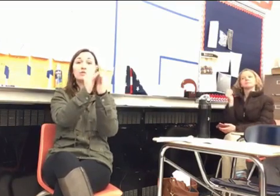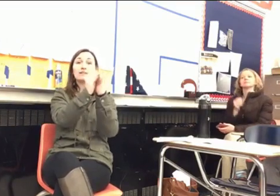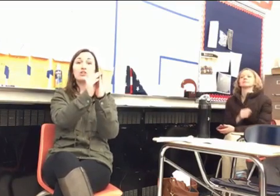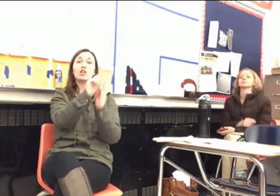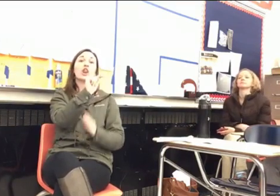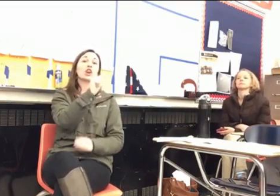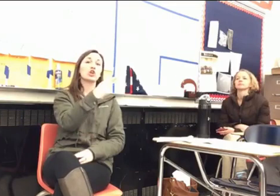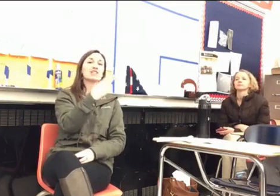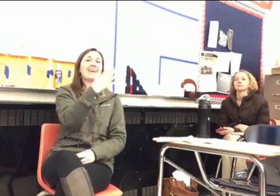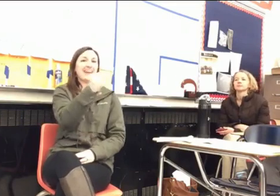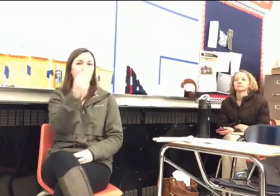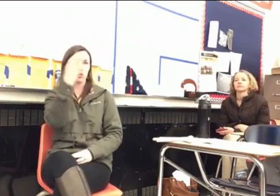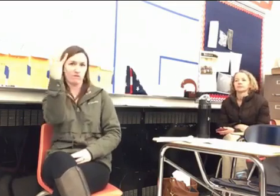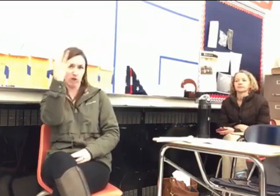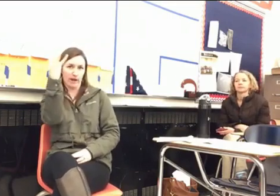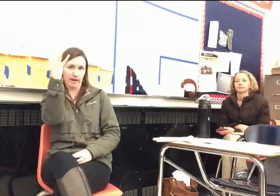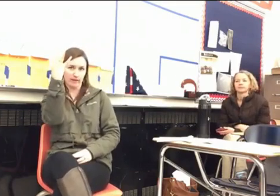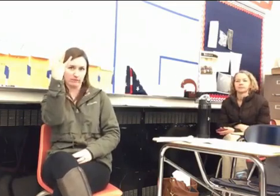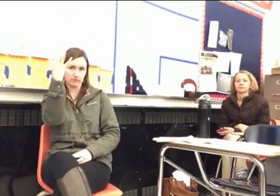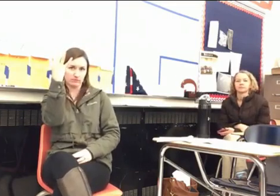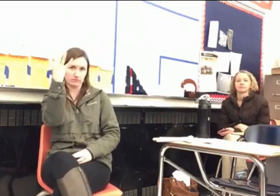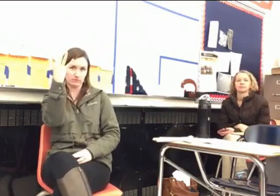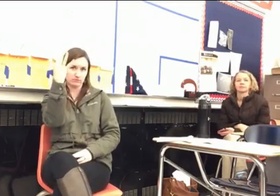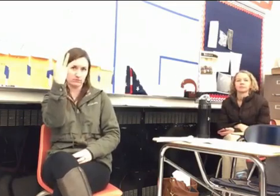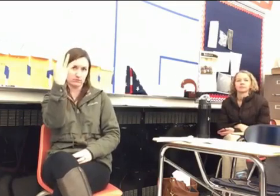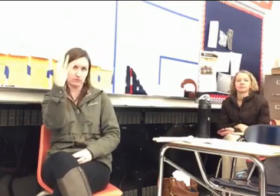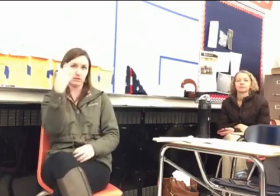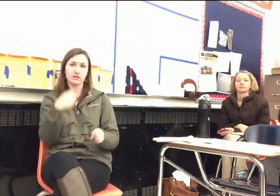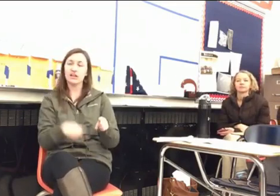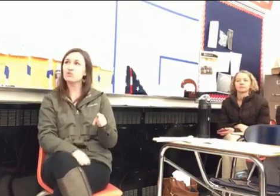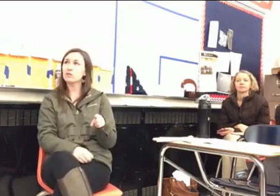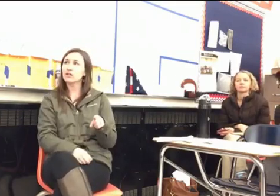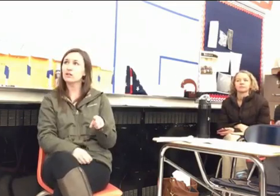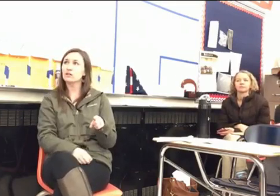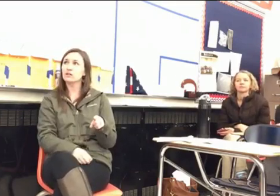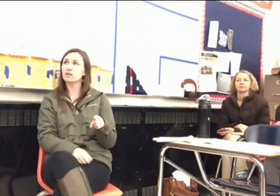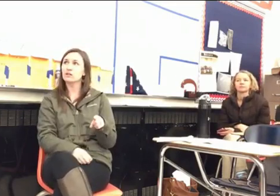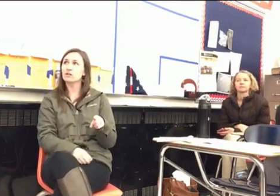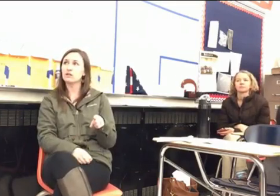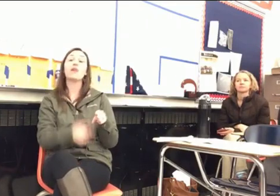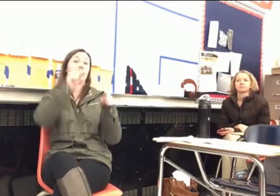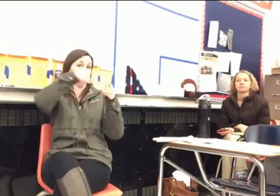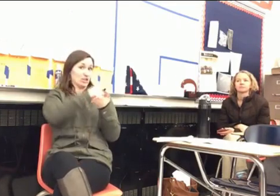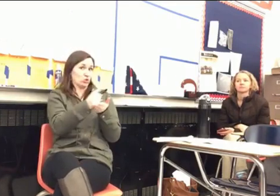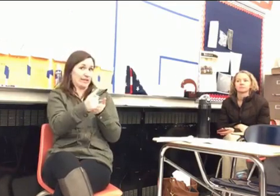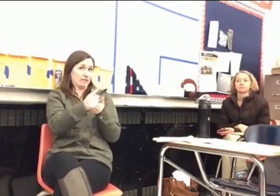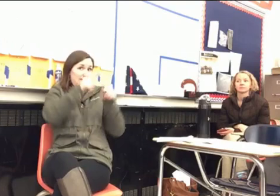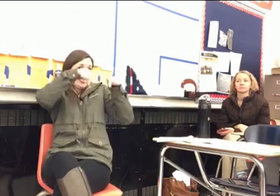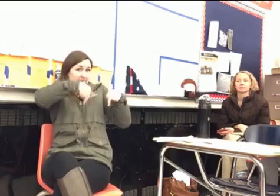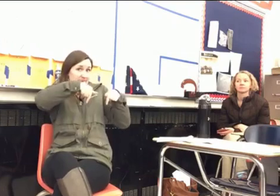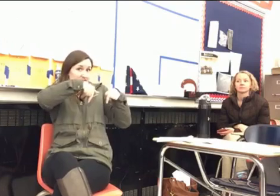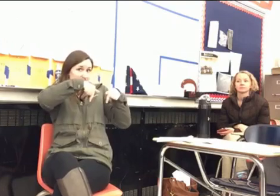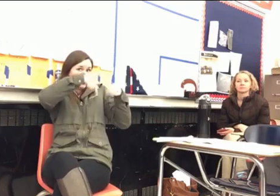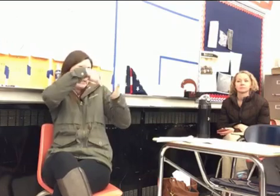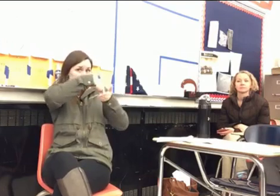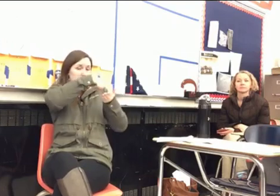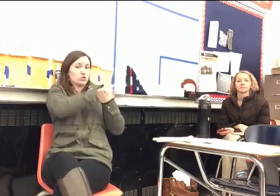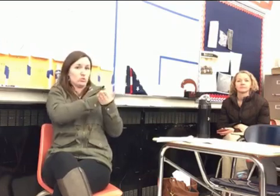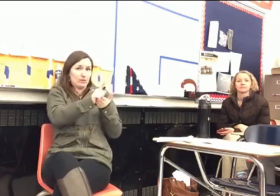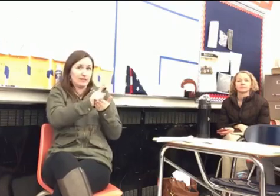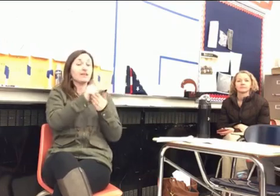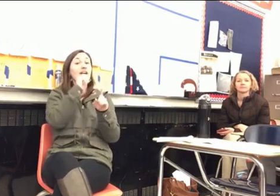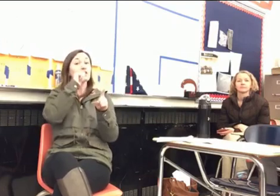Friday. So review session Thursday and Friday this week. And don't forget that you guys